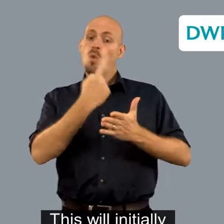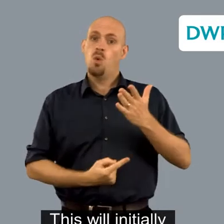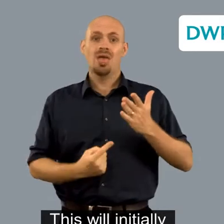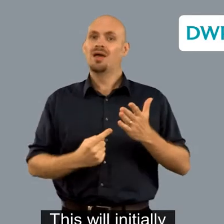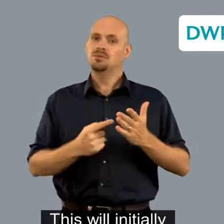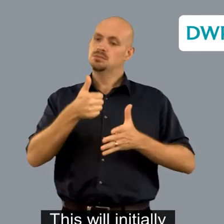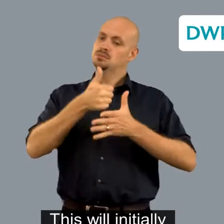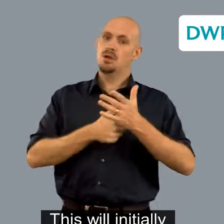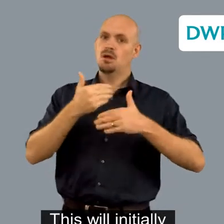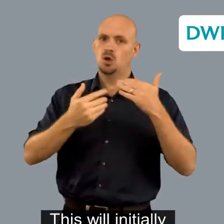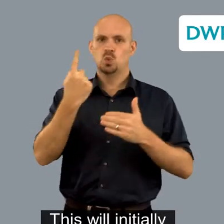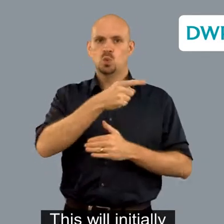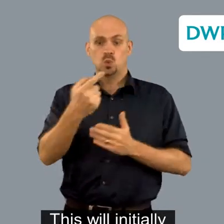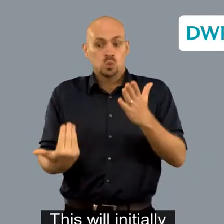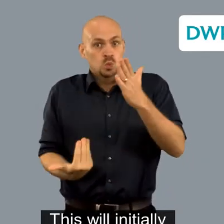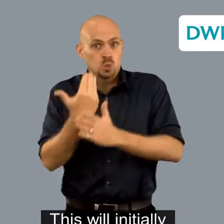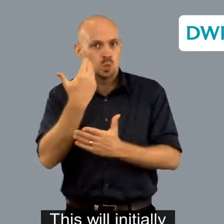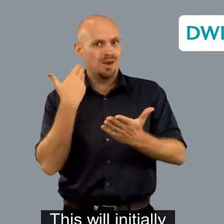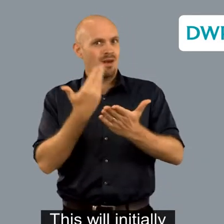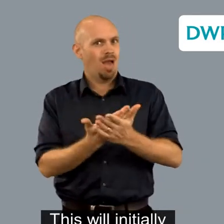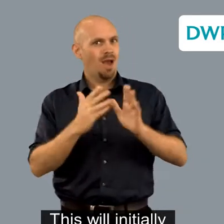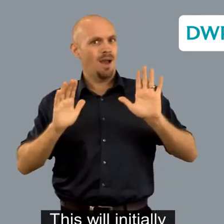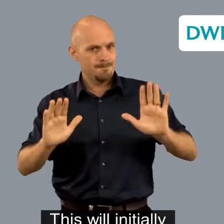This will initially be for new claims only.